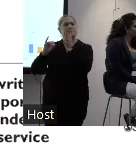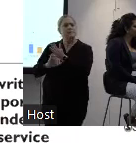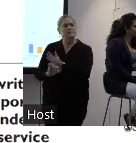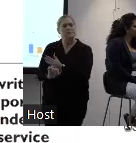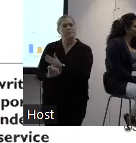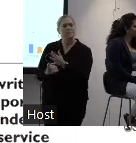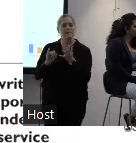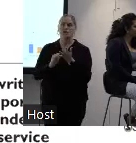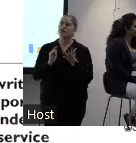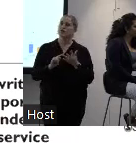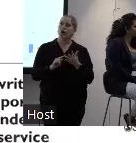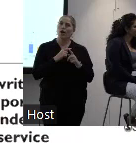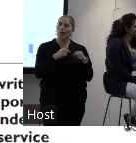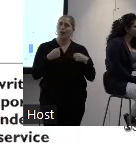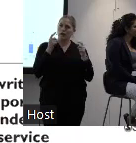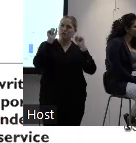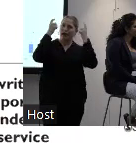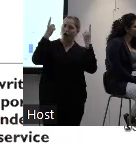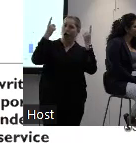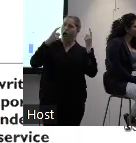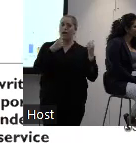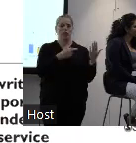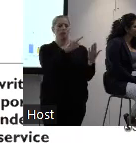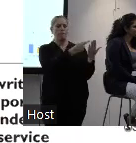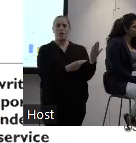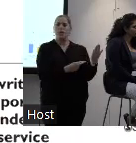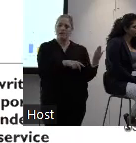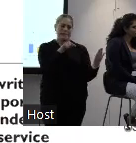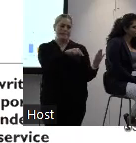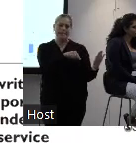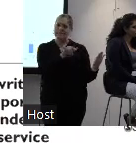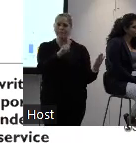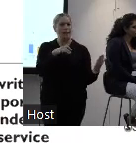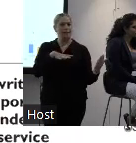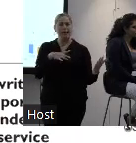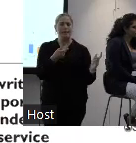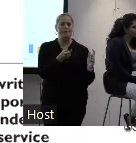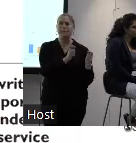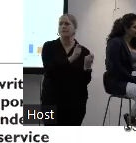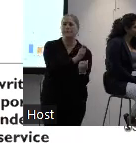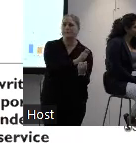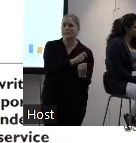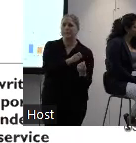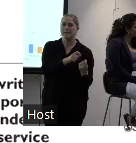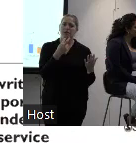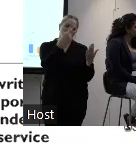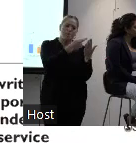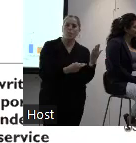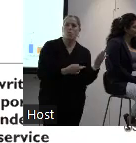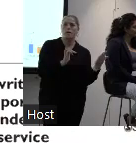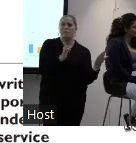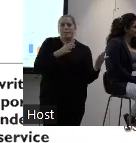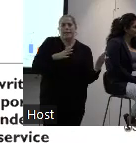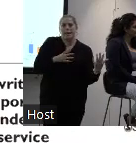ways that the reports could be potentially adjusted or have those broader needs